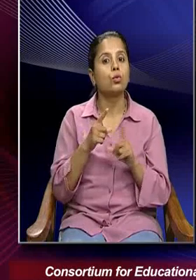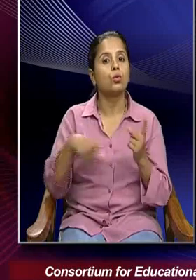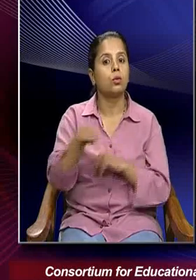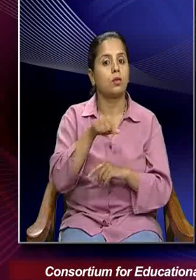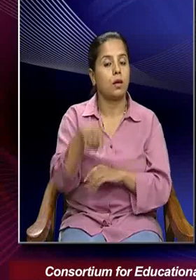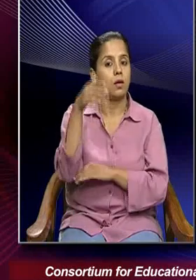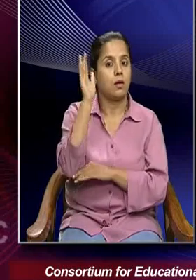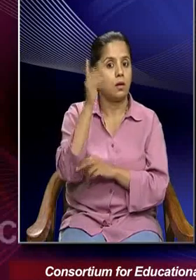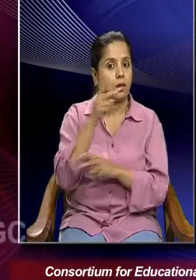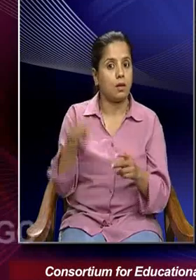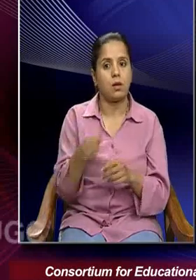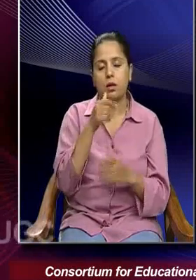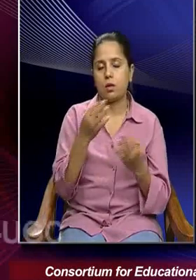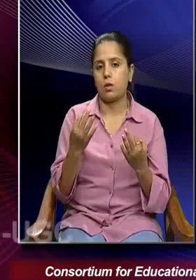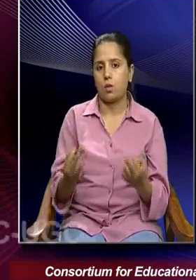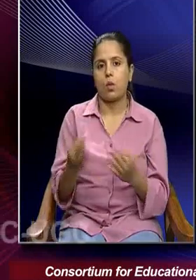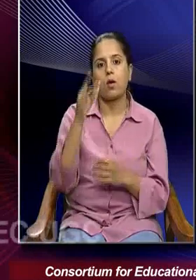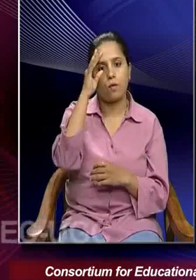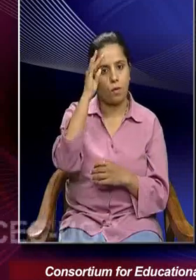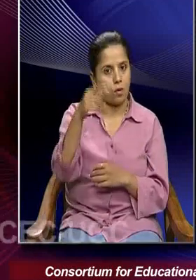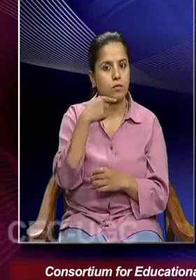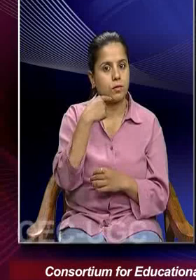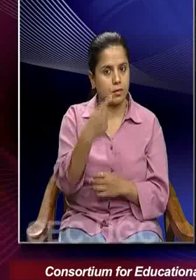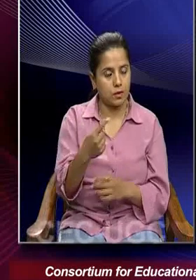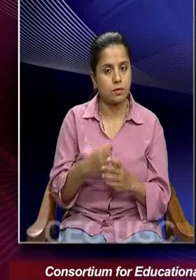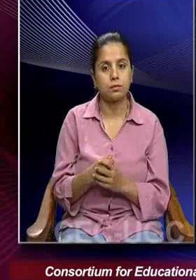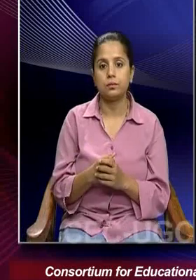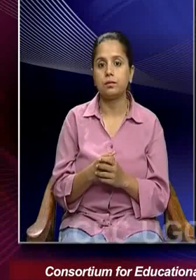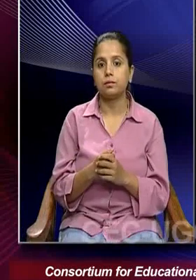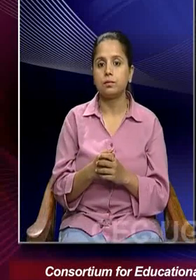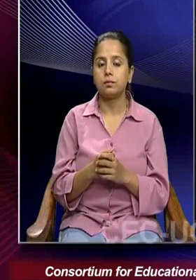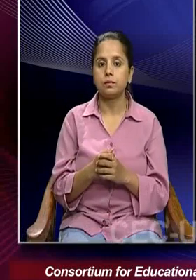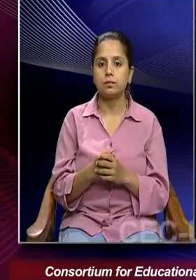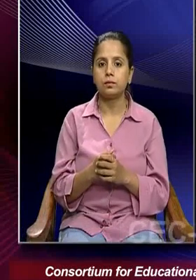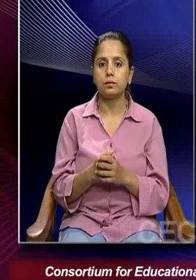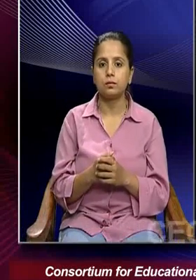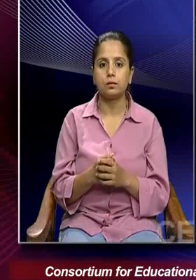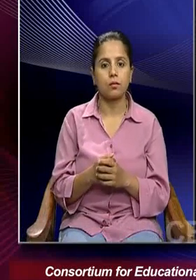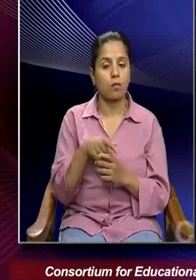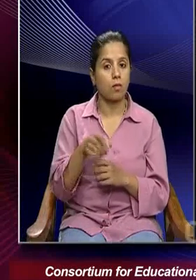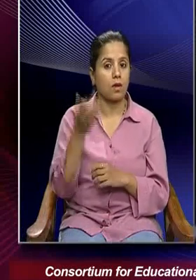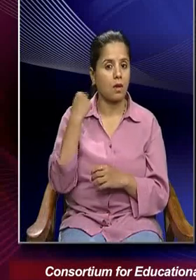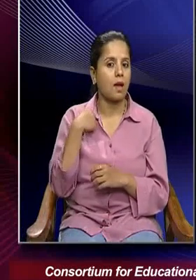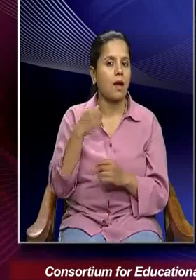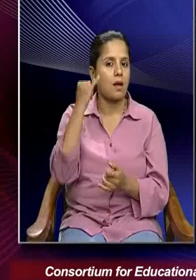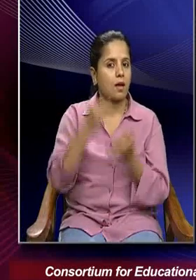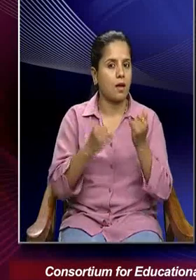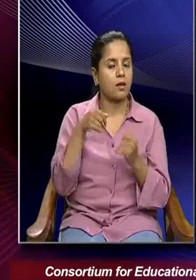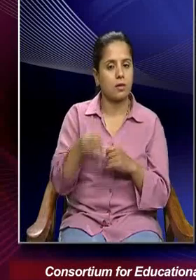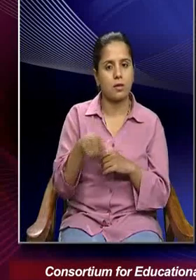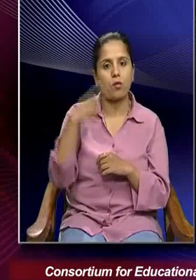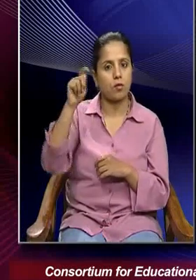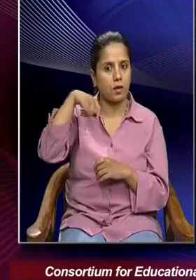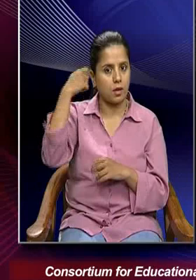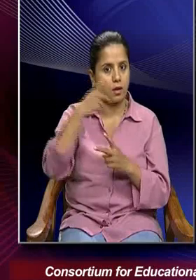lecture on yoga philosophy. In our last few videos,